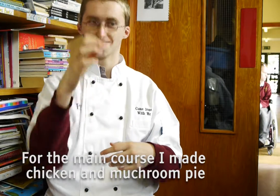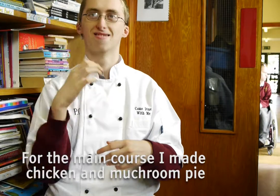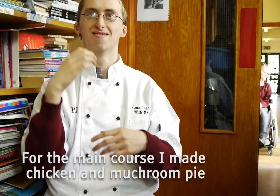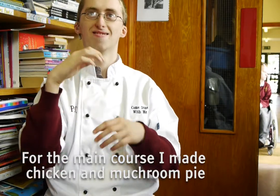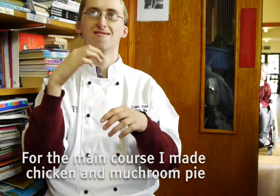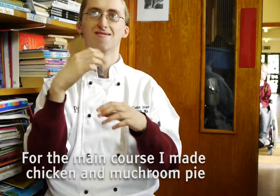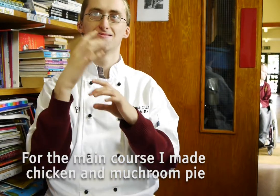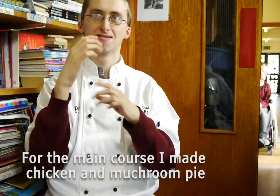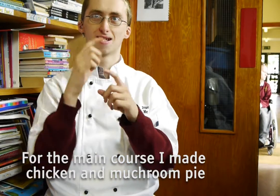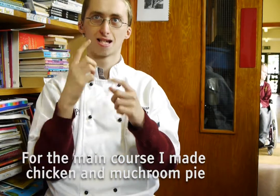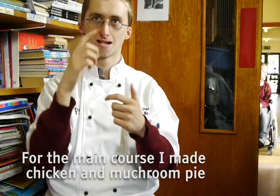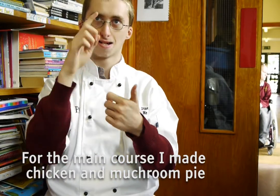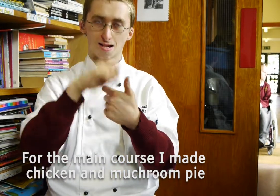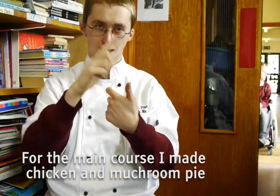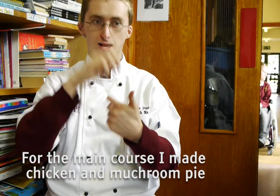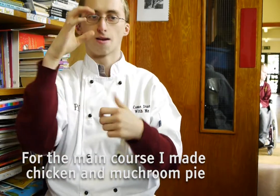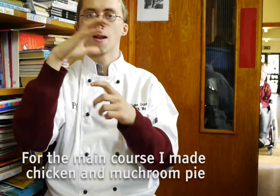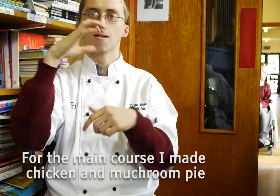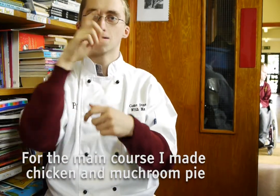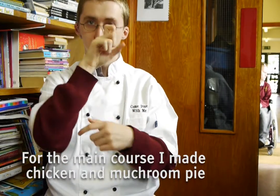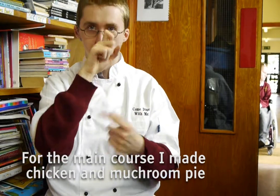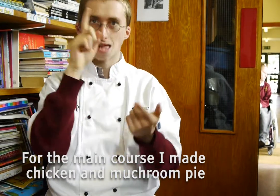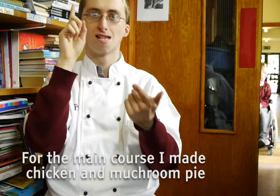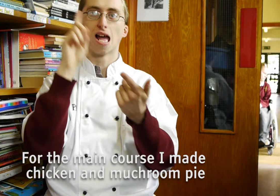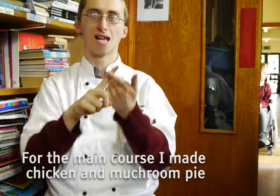And for main course, made chicken and mushroom pie.